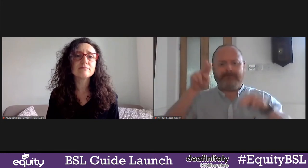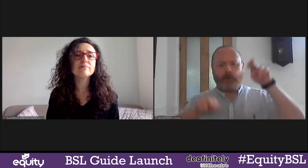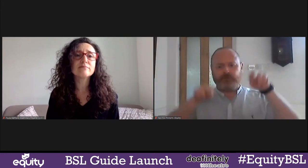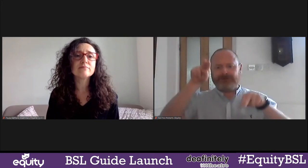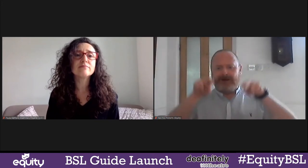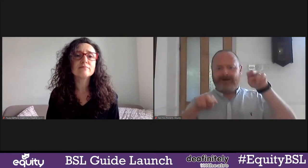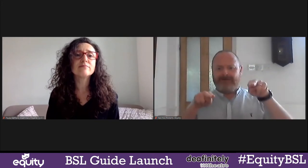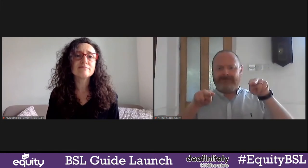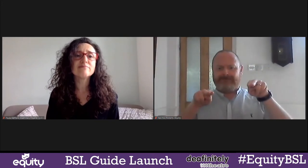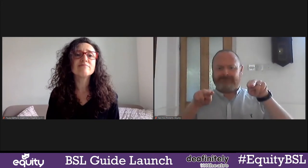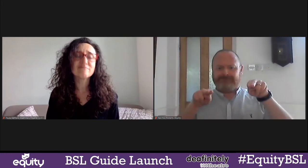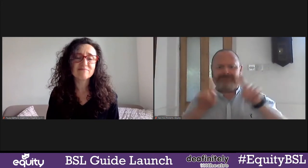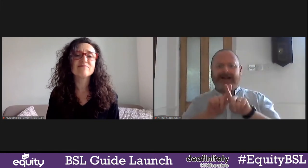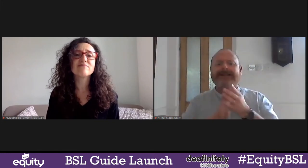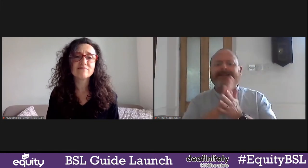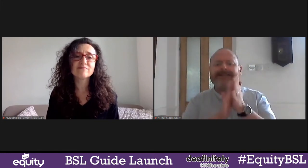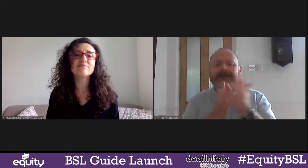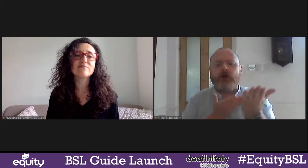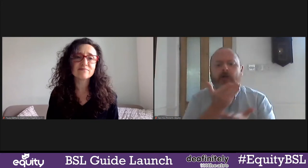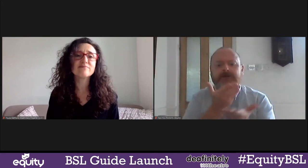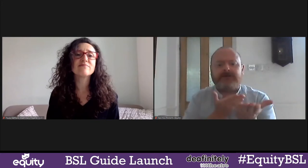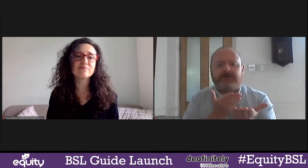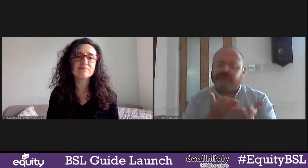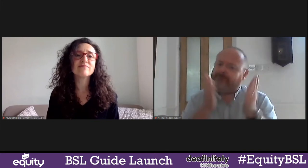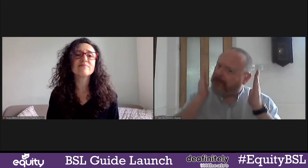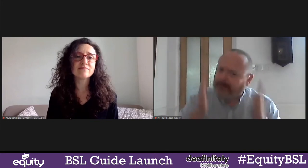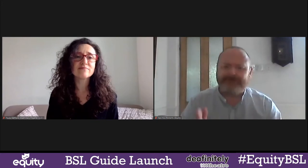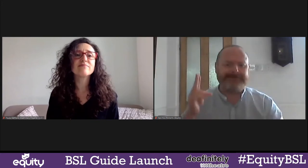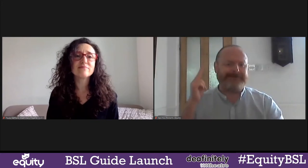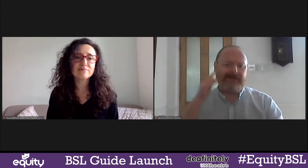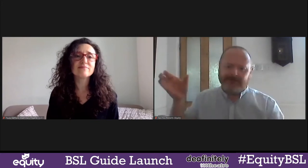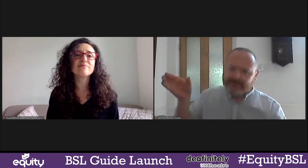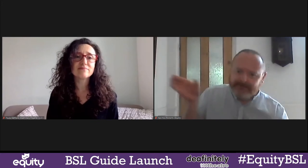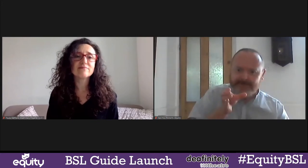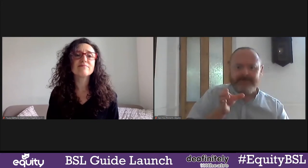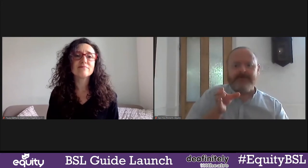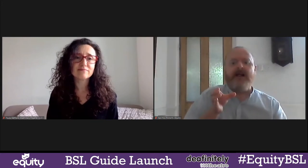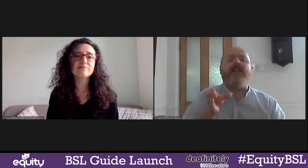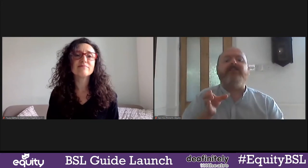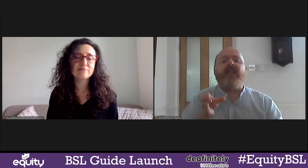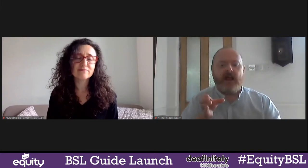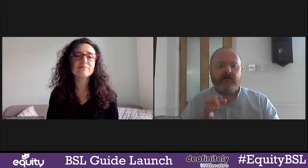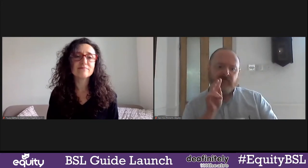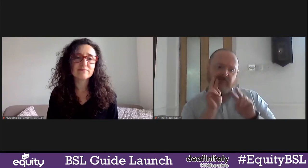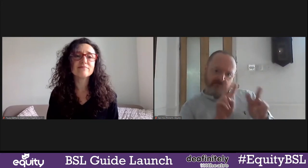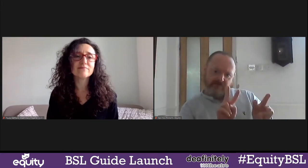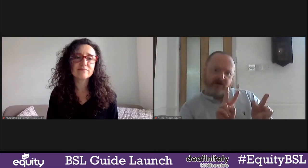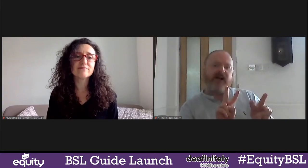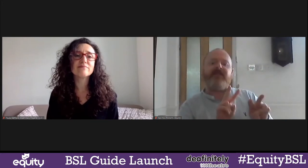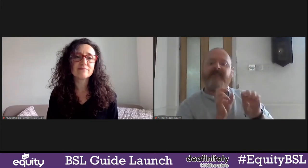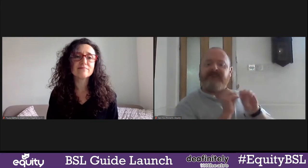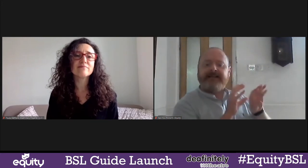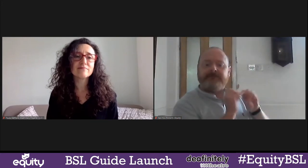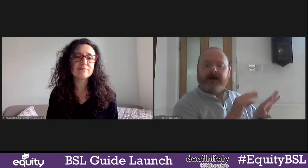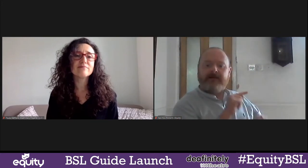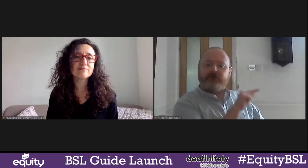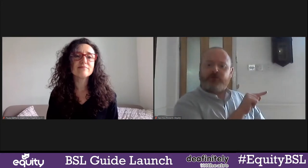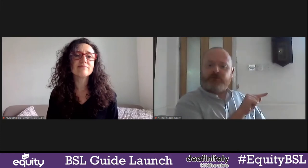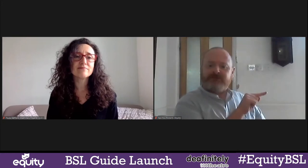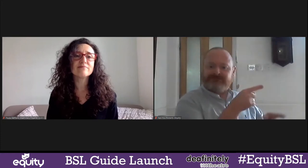that there must be a BSL monitor included in the creative process, and that person must be a deaf person who can then